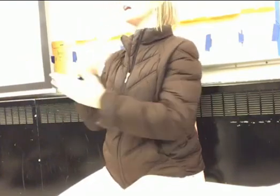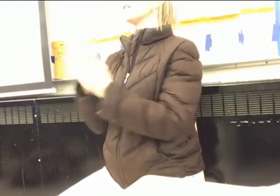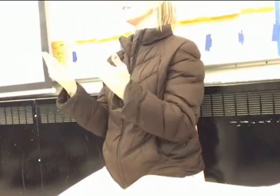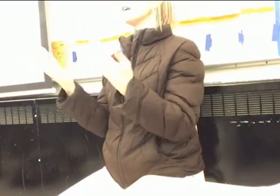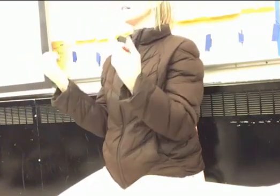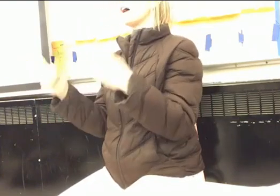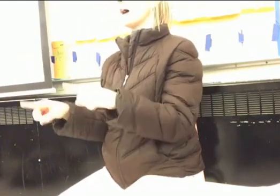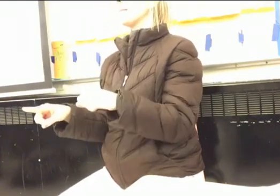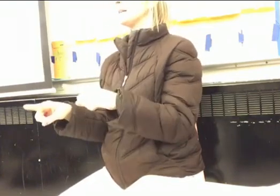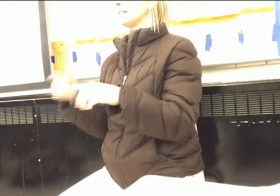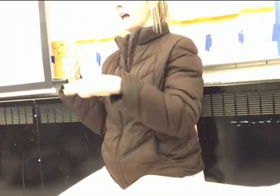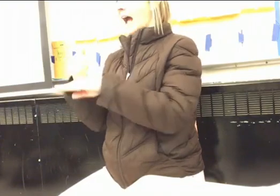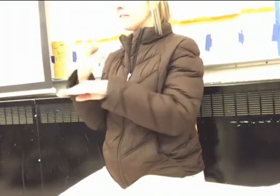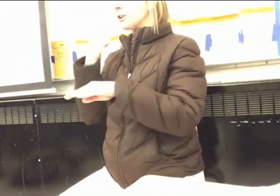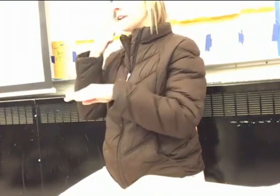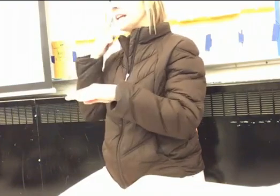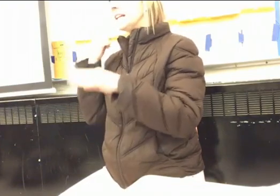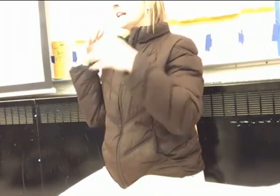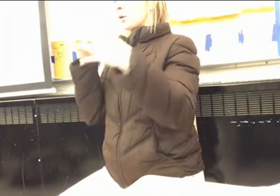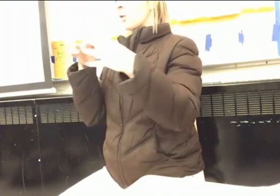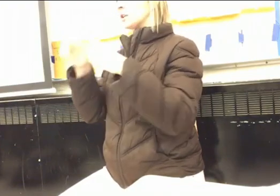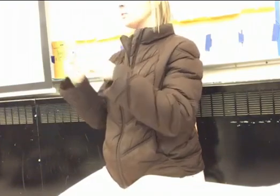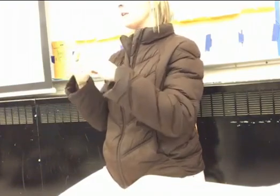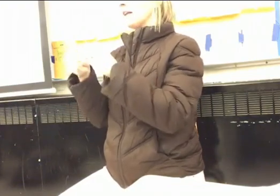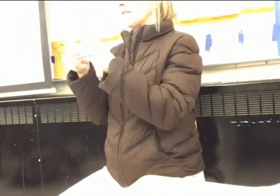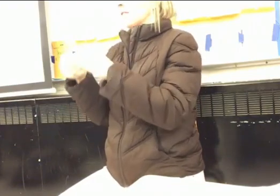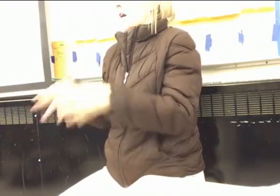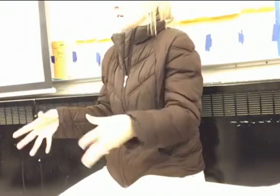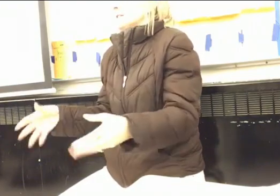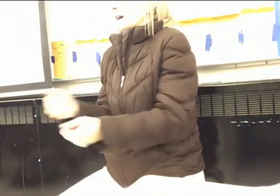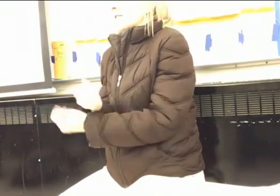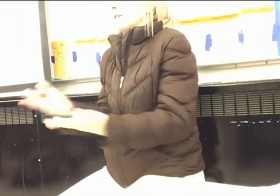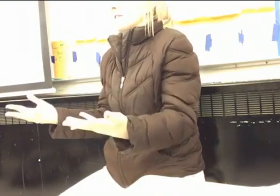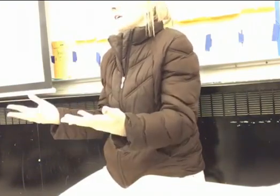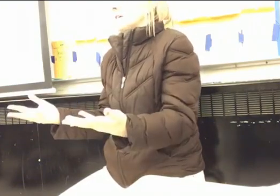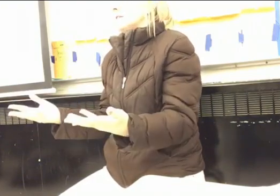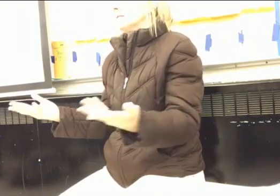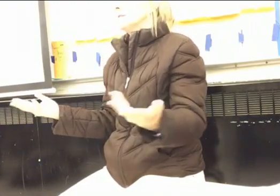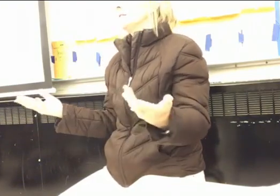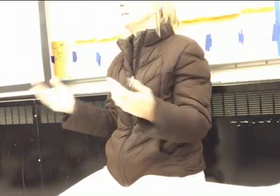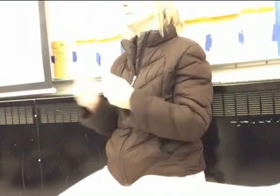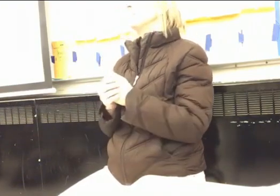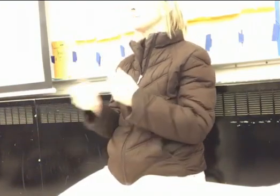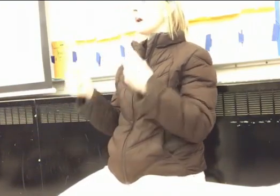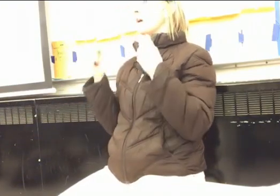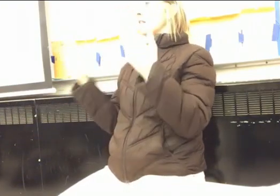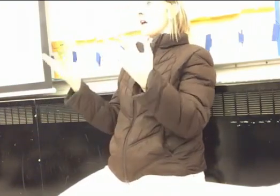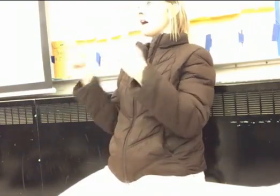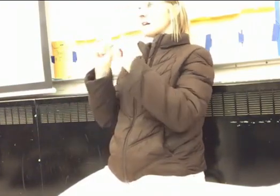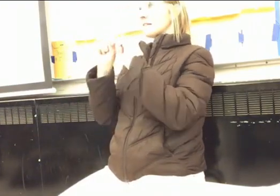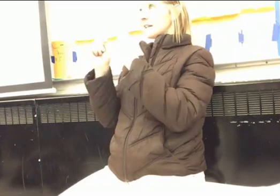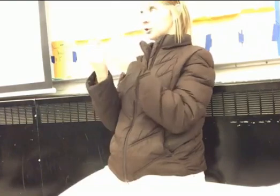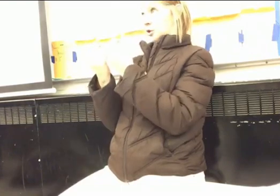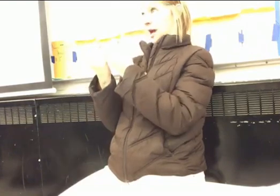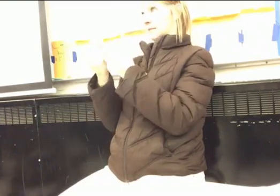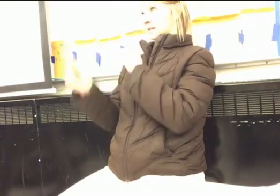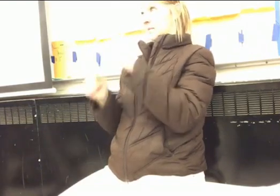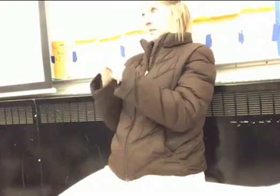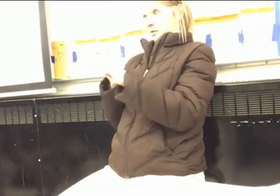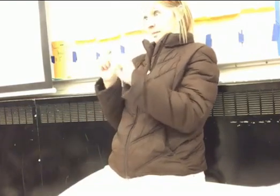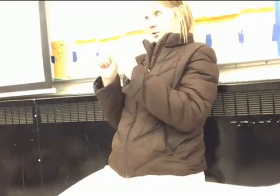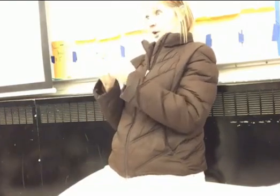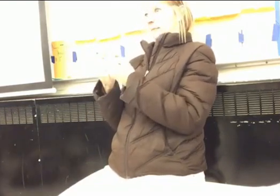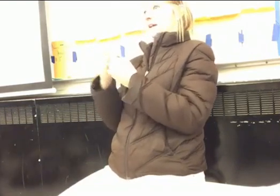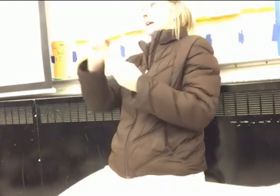is after the Indian Wars, when they have lost pretty much everything in their entire economy, a lot of the tribesmen, this is the only job